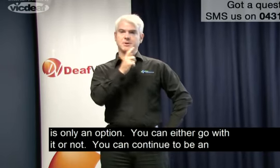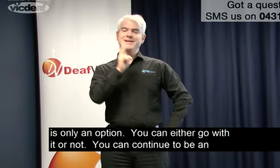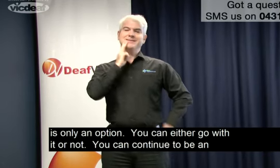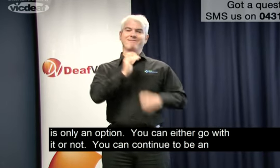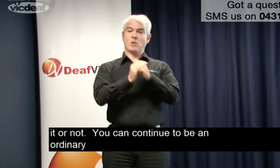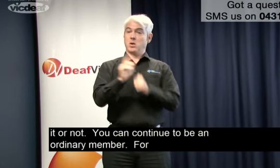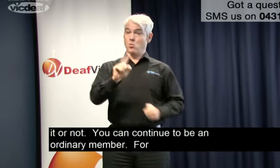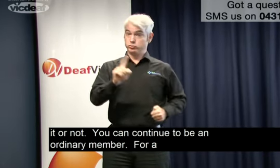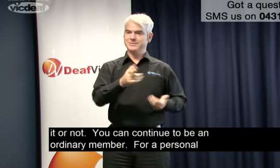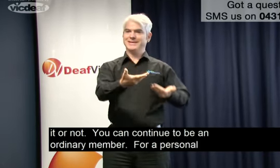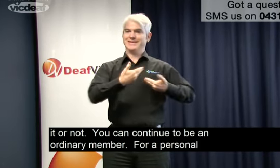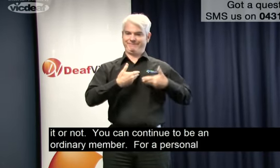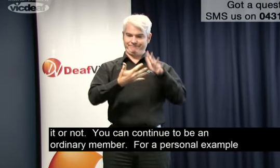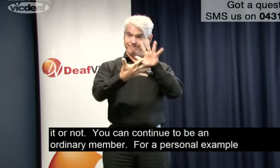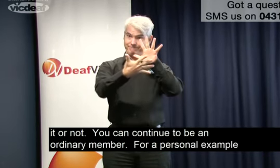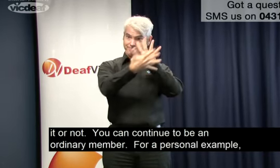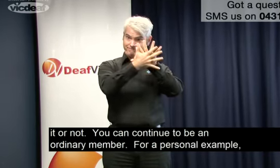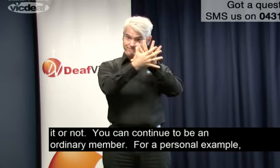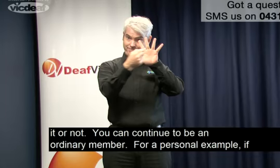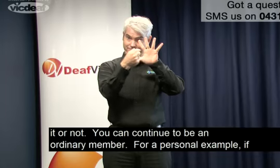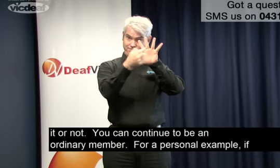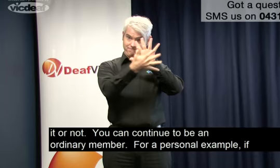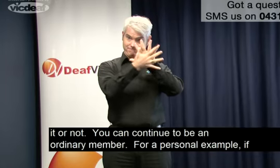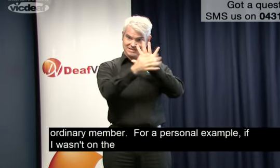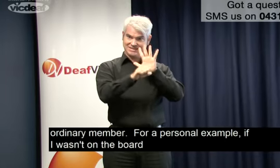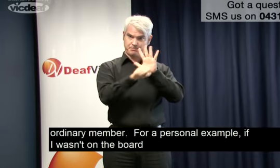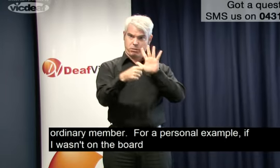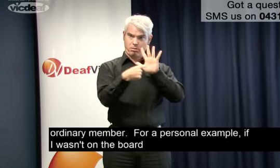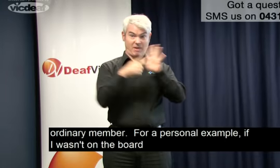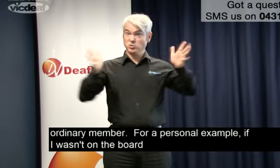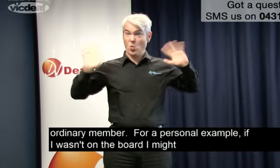I'd look at that and think, okay, the Deaf Friendly Initiative actually gives us the sign language symbol,